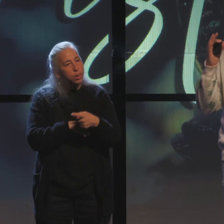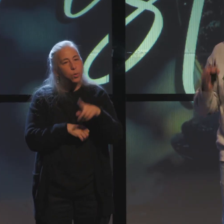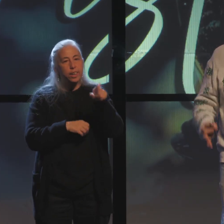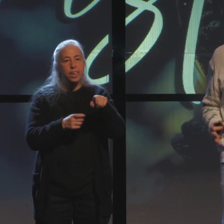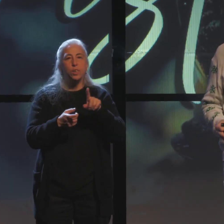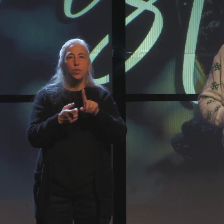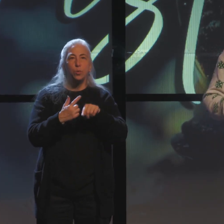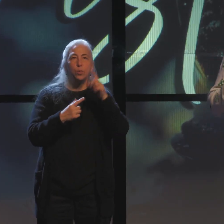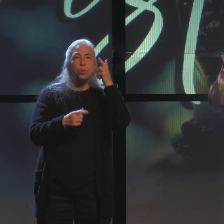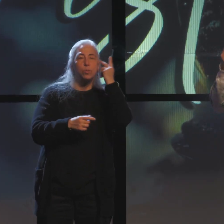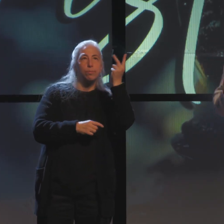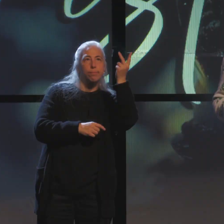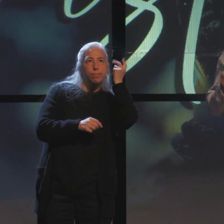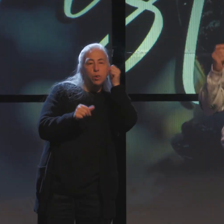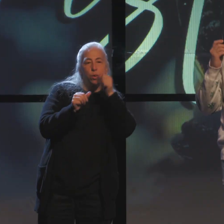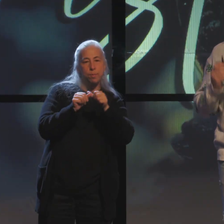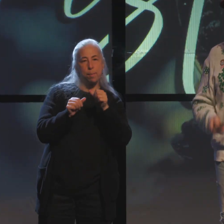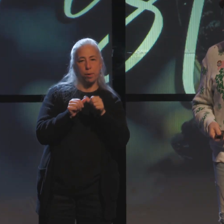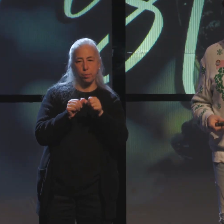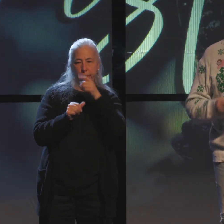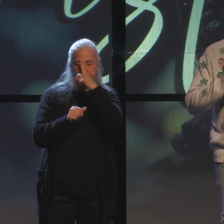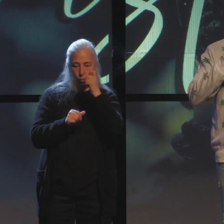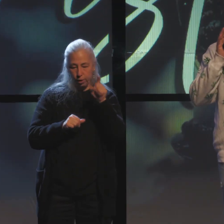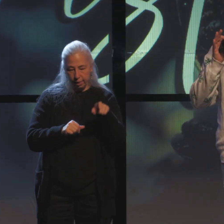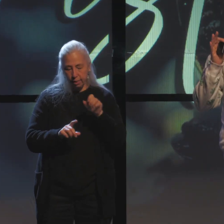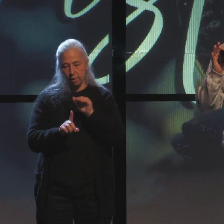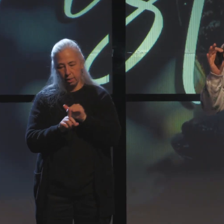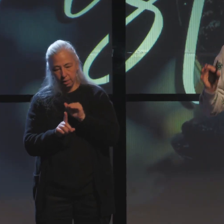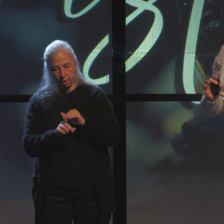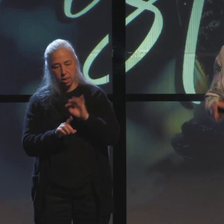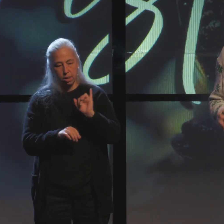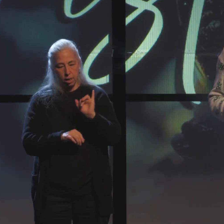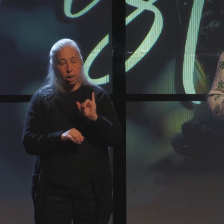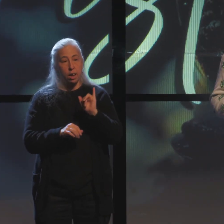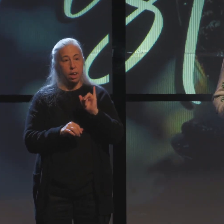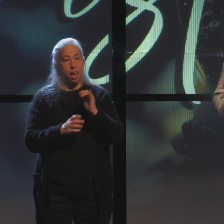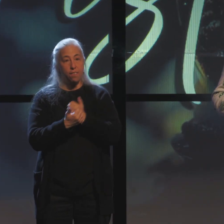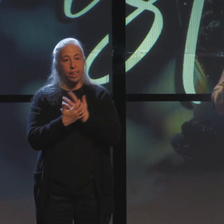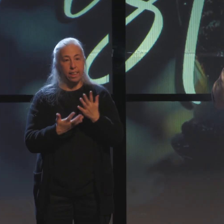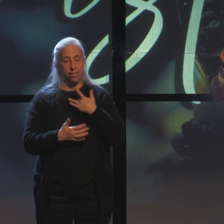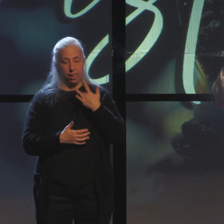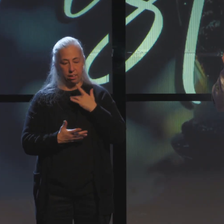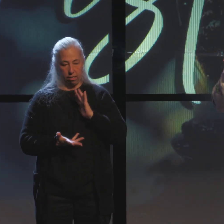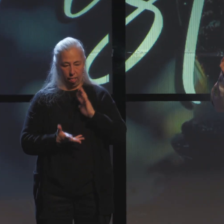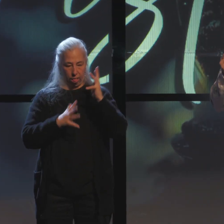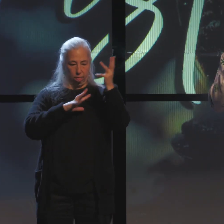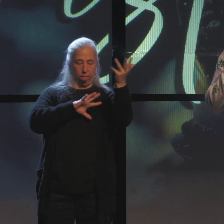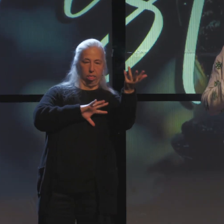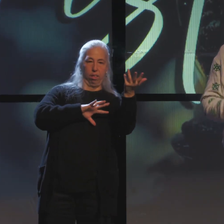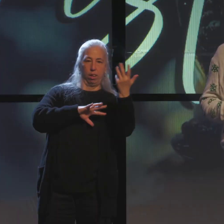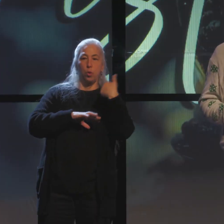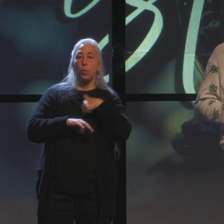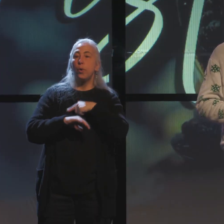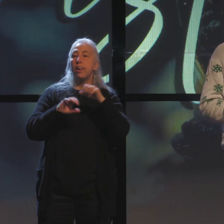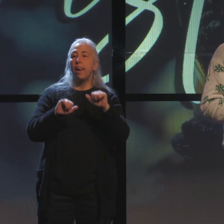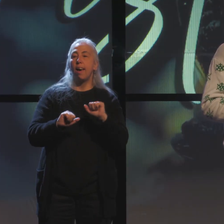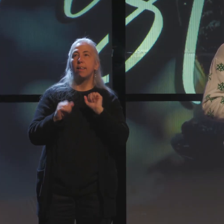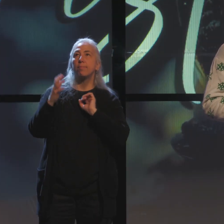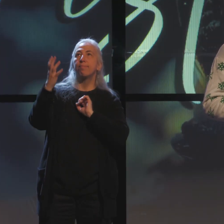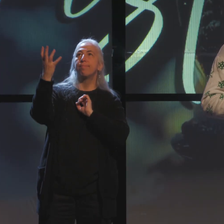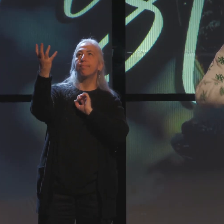to be steadied. We need to be reminded that when things feel unstable, we can reach for something that holds